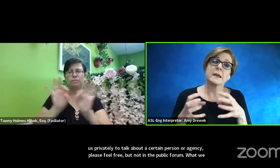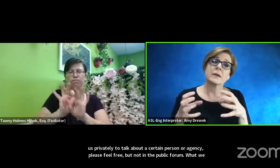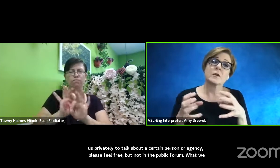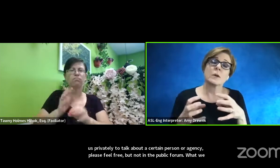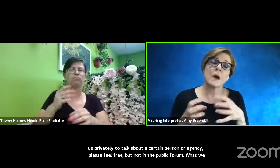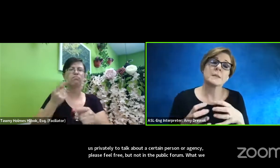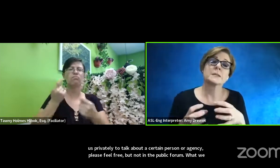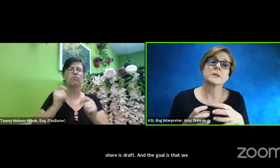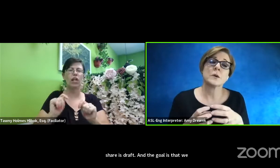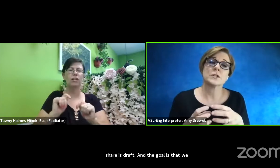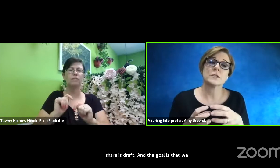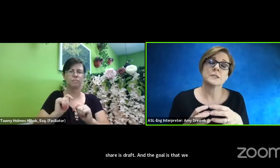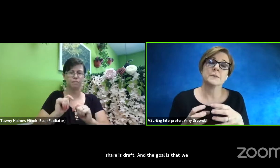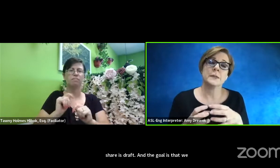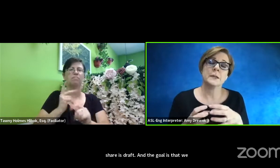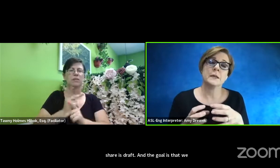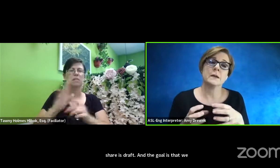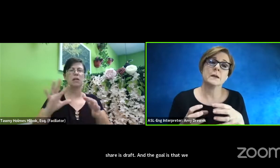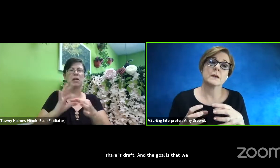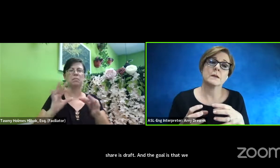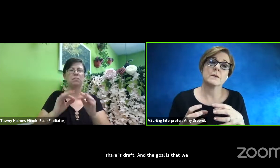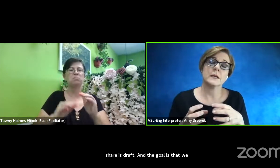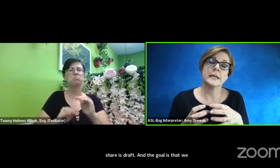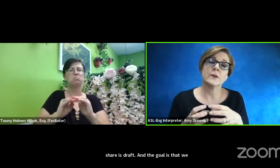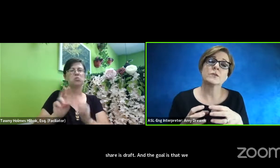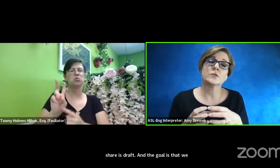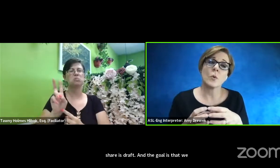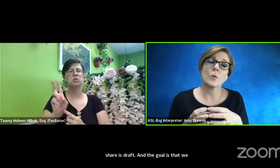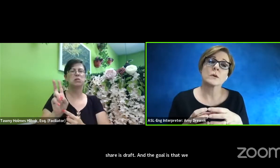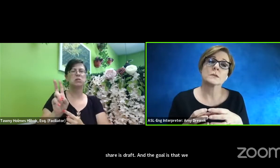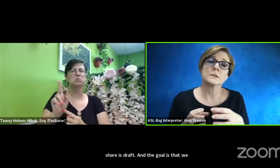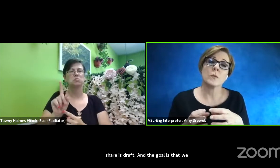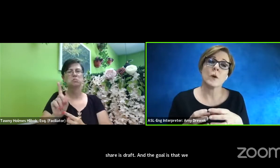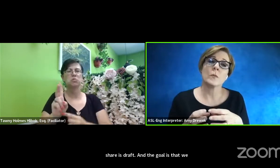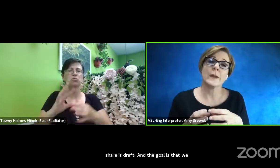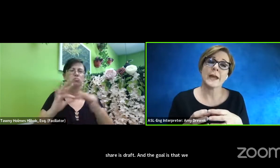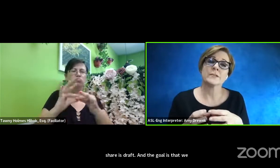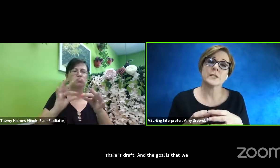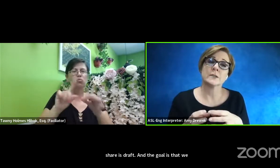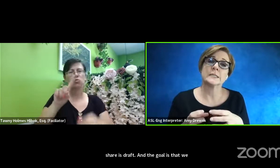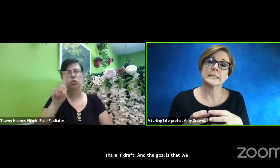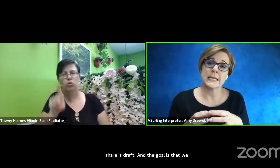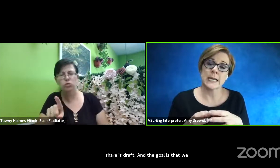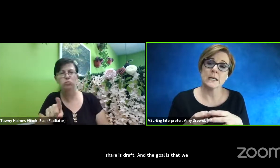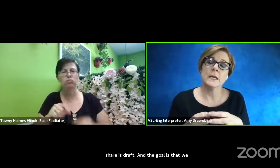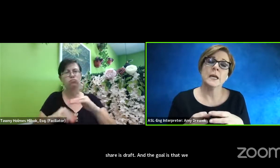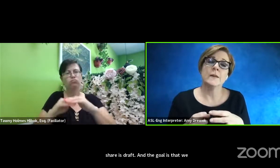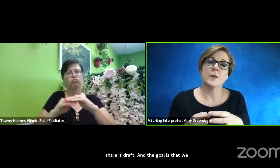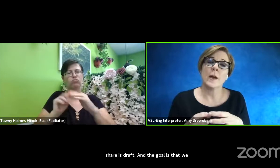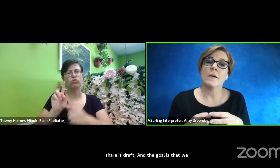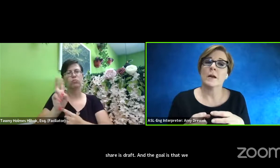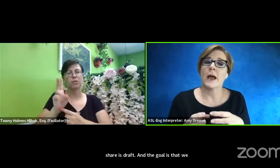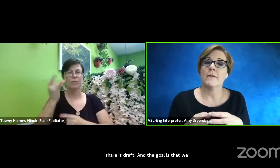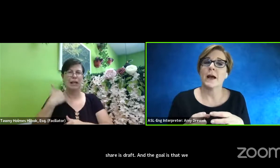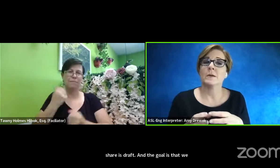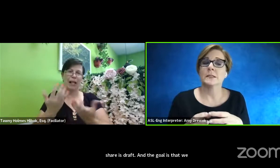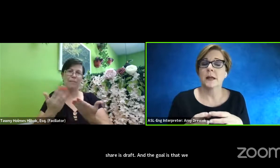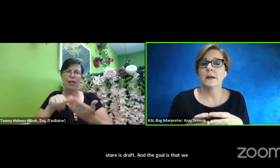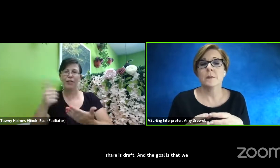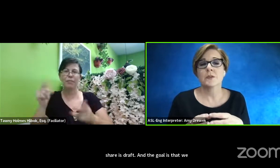we would like your comments and questions to be geared towards what we have shared today. If you